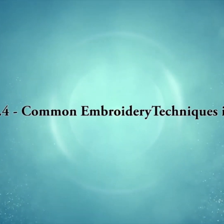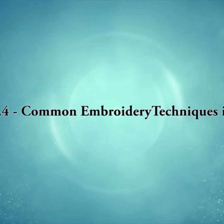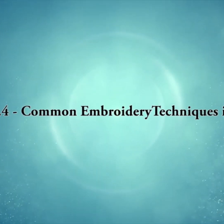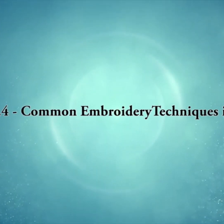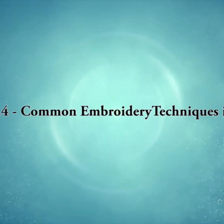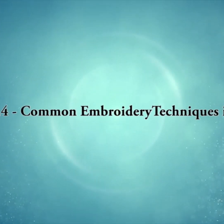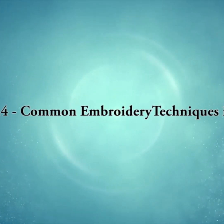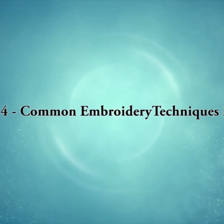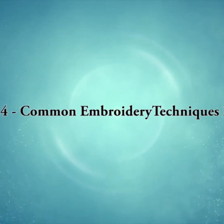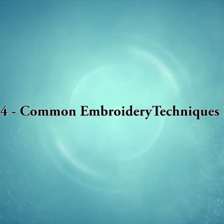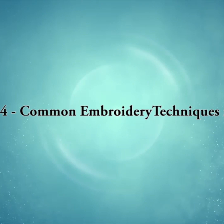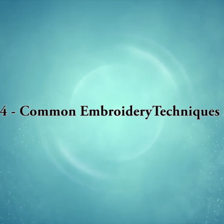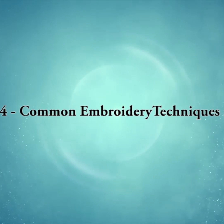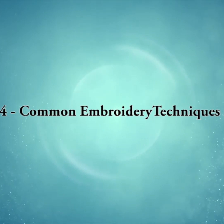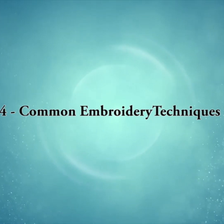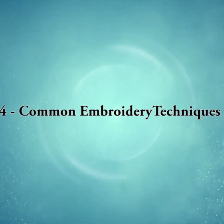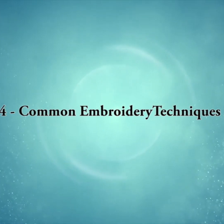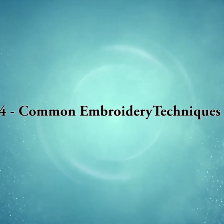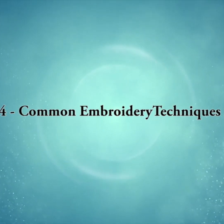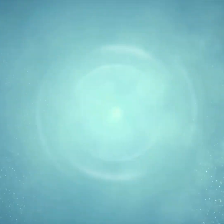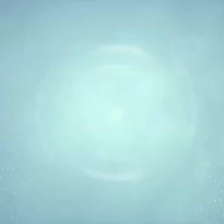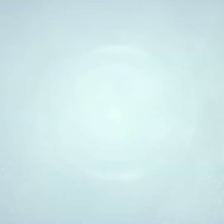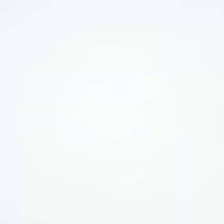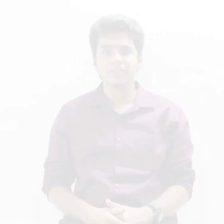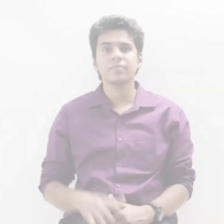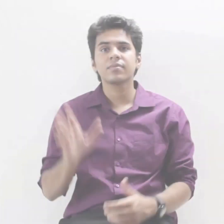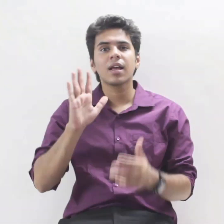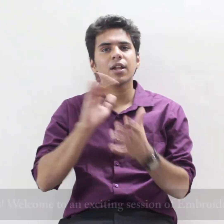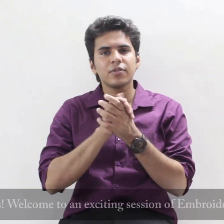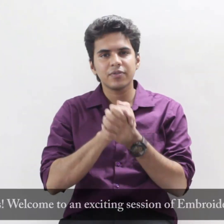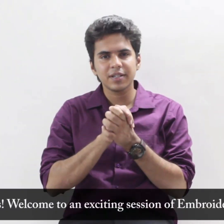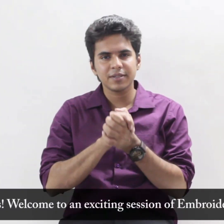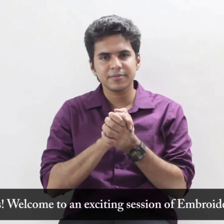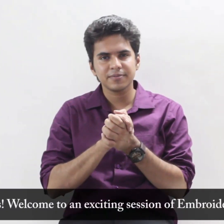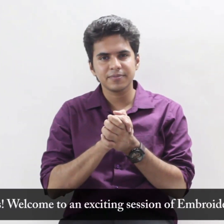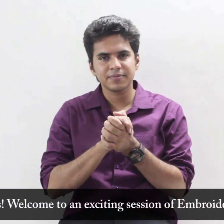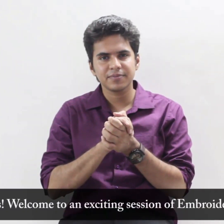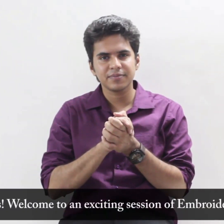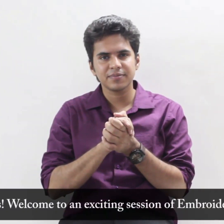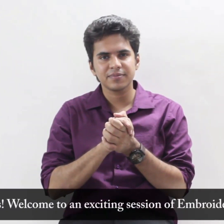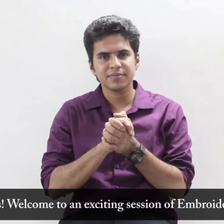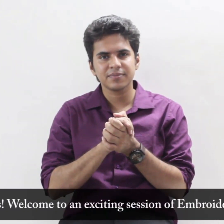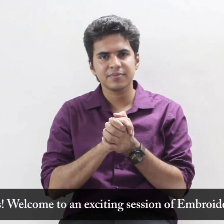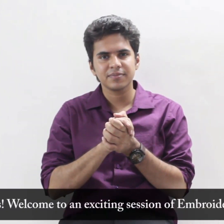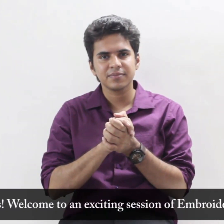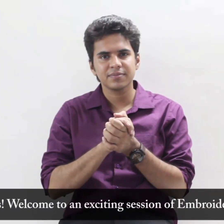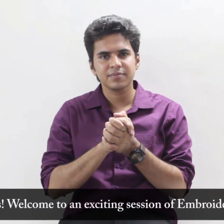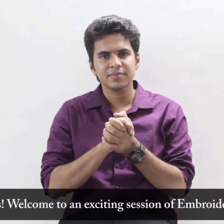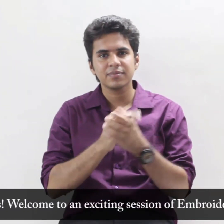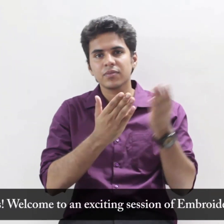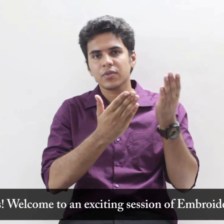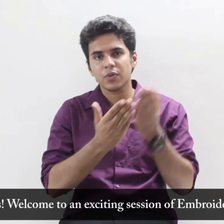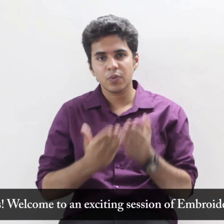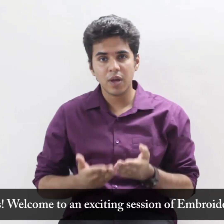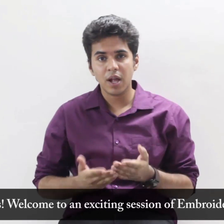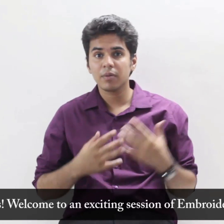3.4: Common Embroidery Techniques in India. Hello friends, welcome to an exciting session of embroidery